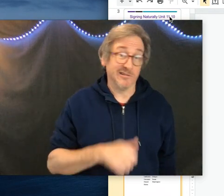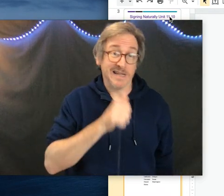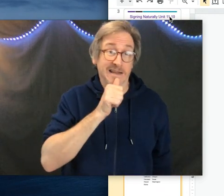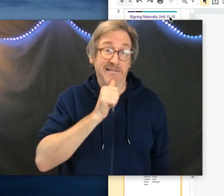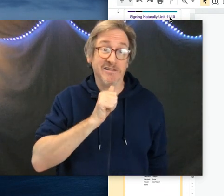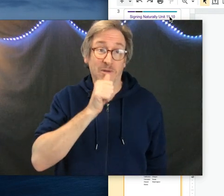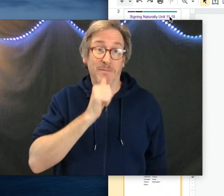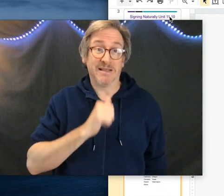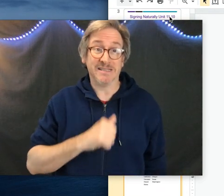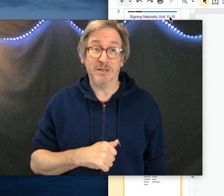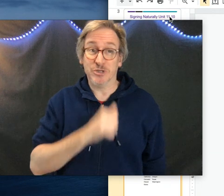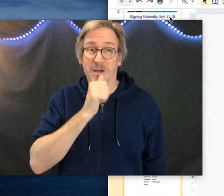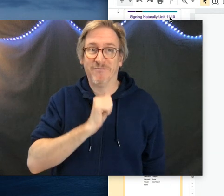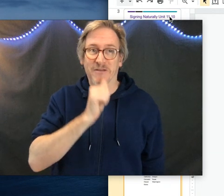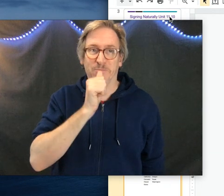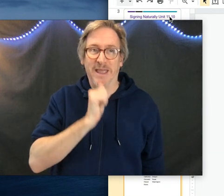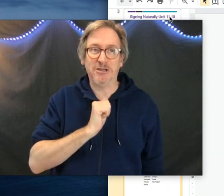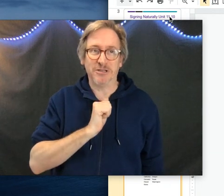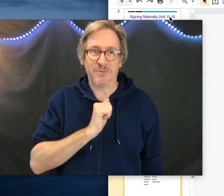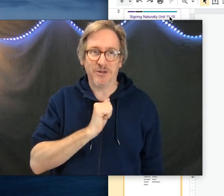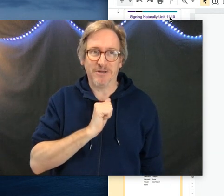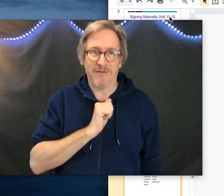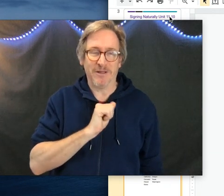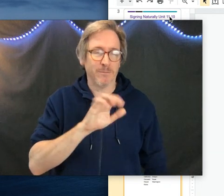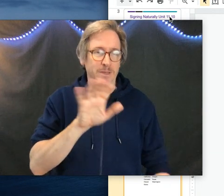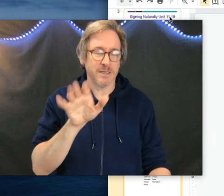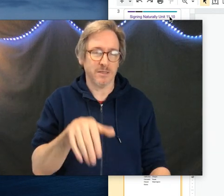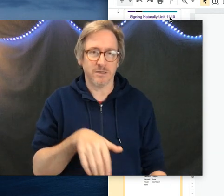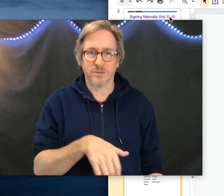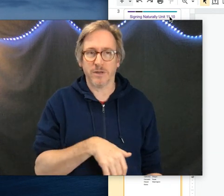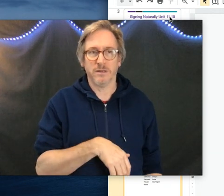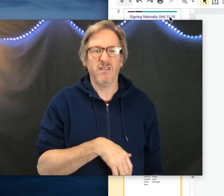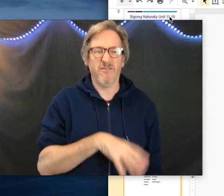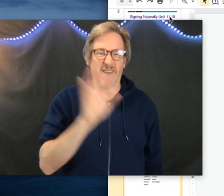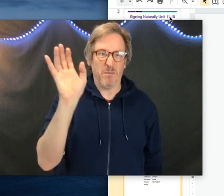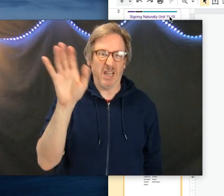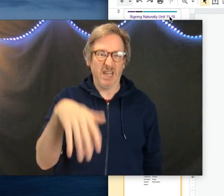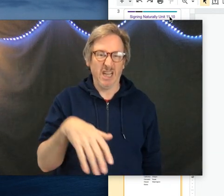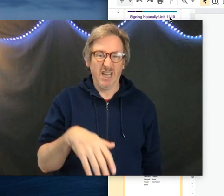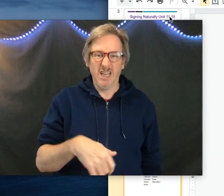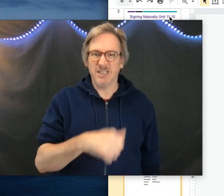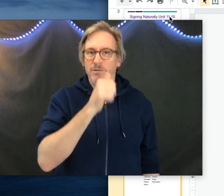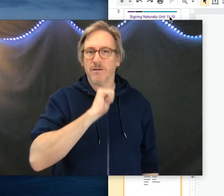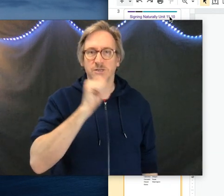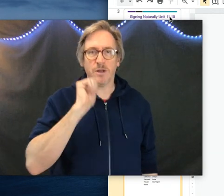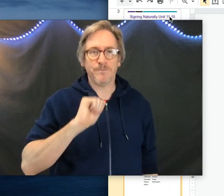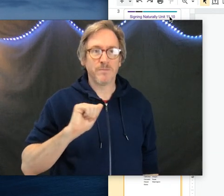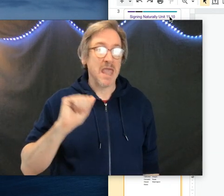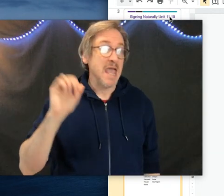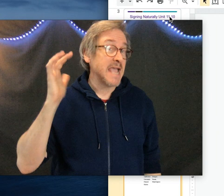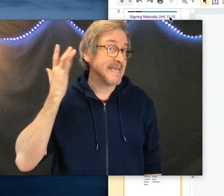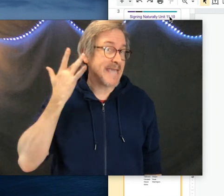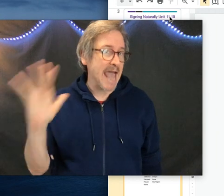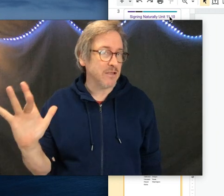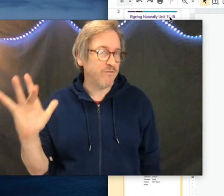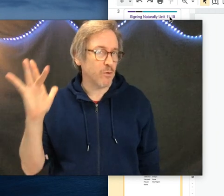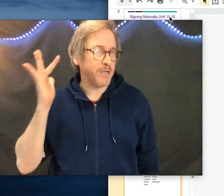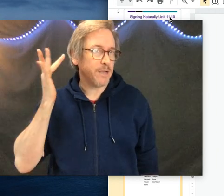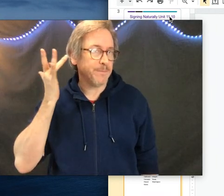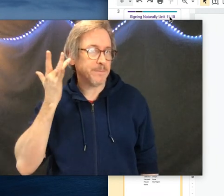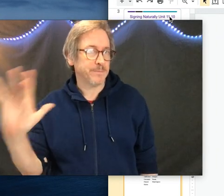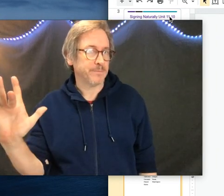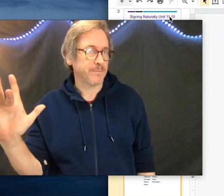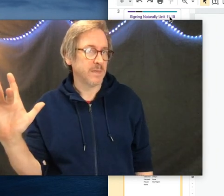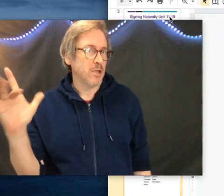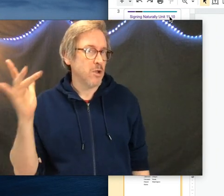I like to sign it this way because it means you have to have patience when you're down there, but that's a long story. Family. So, Arizona,